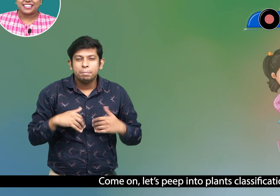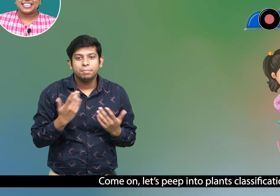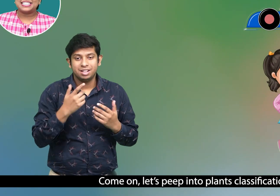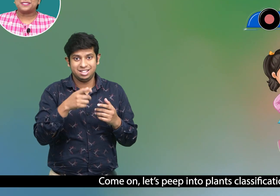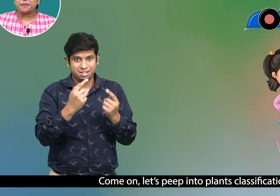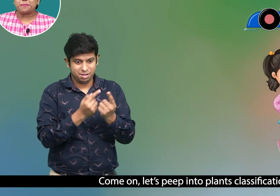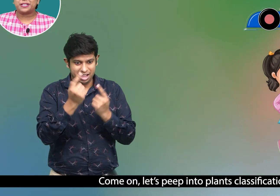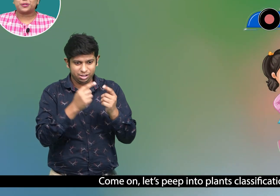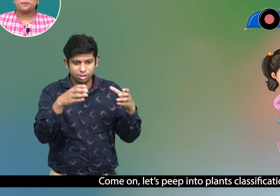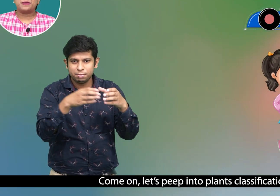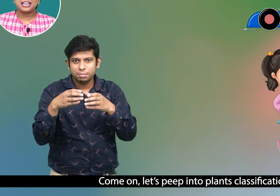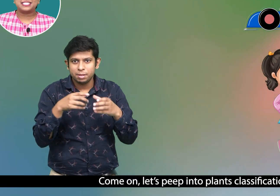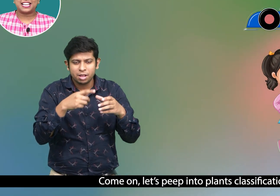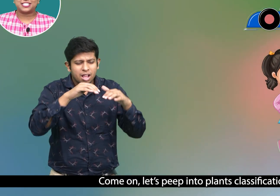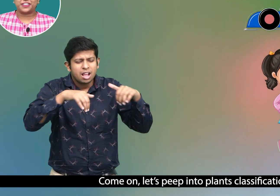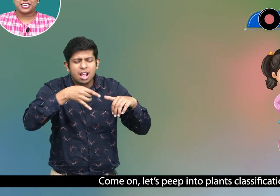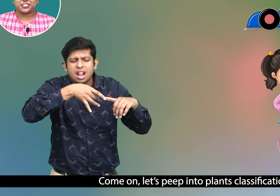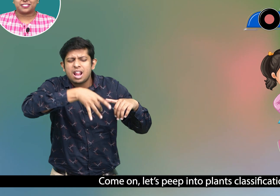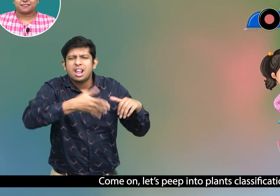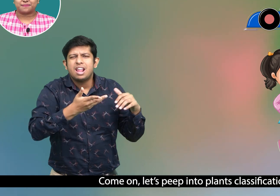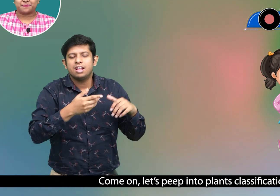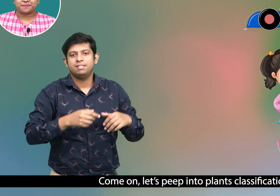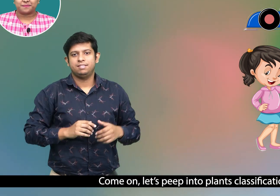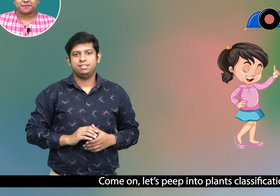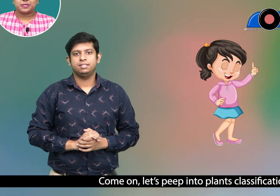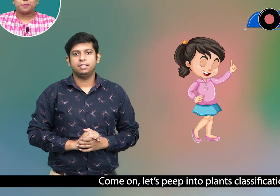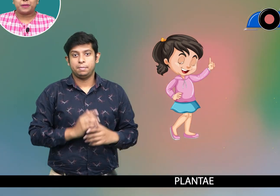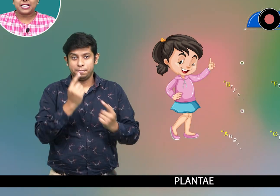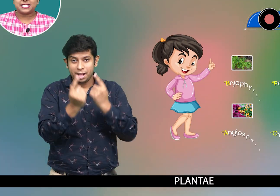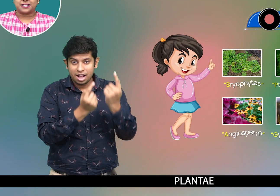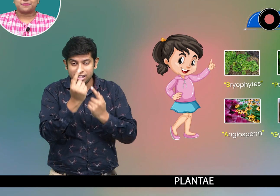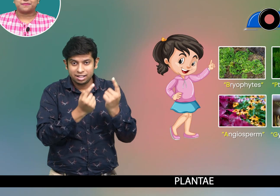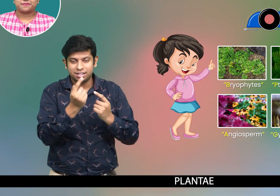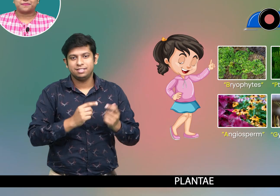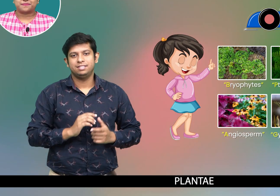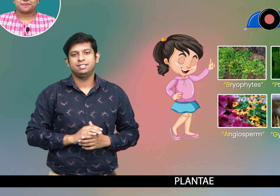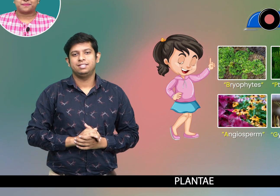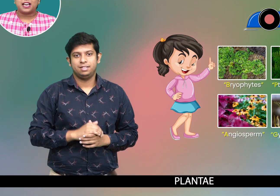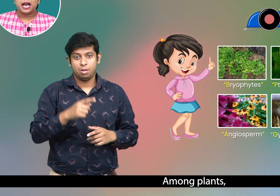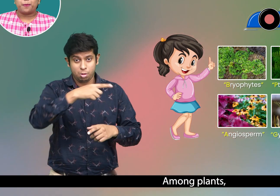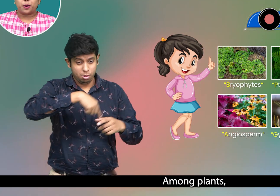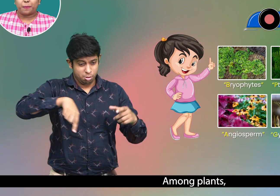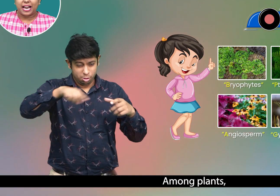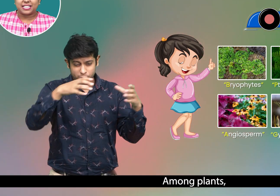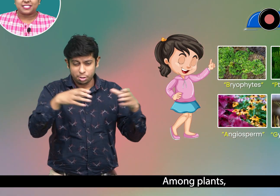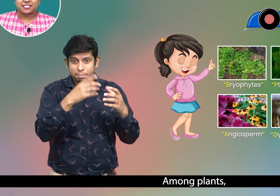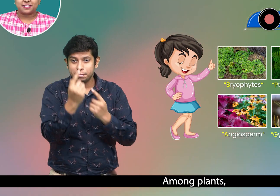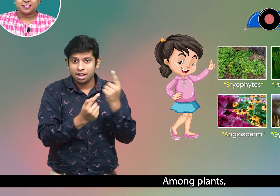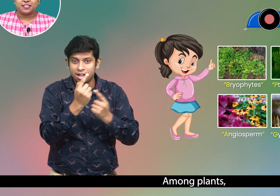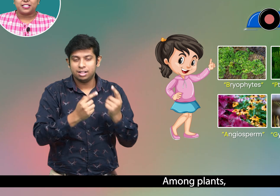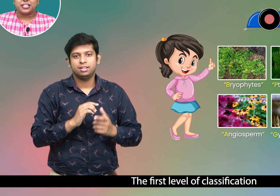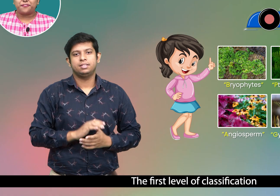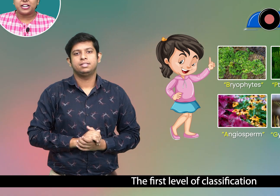Come on, let's peep into plants classification. Plant type. Among